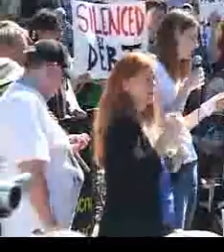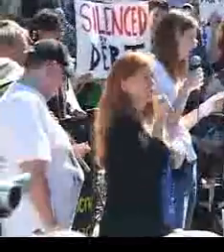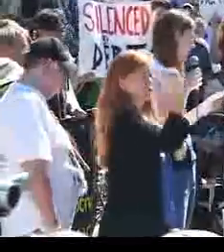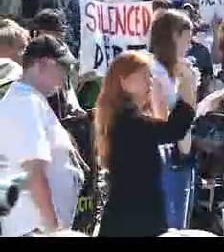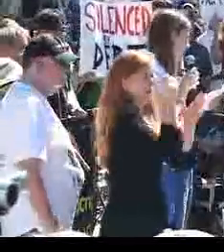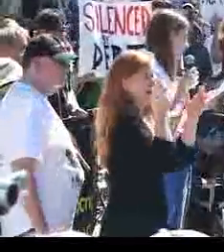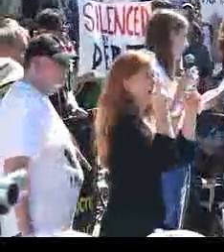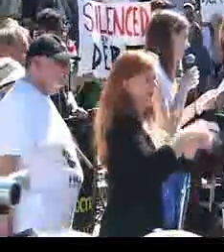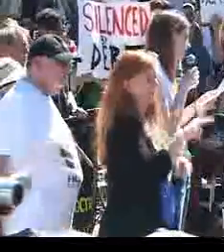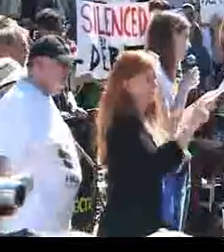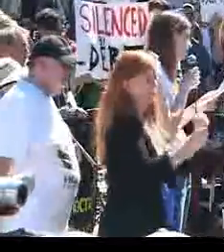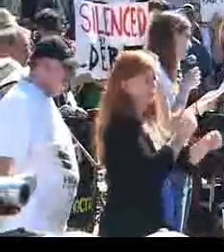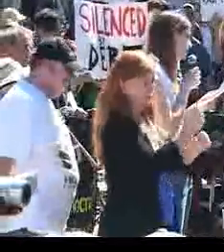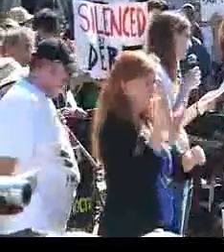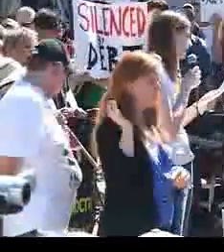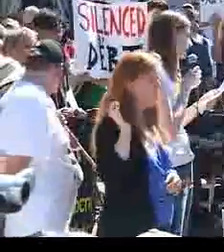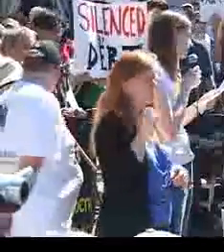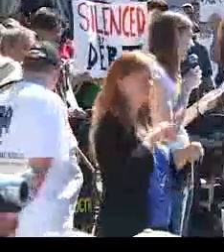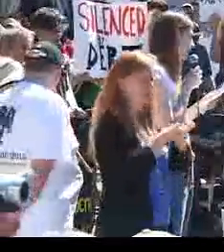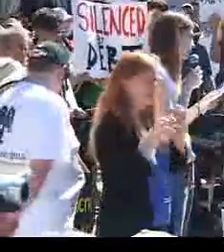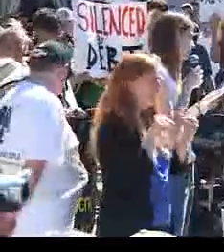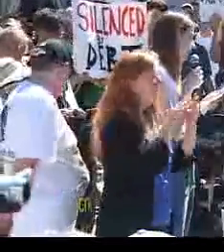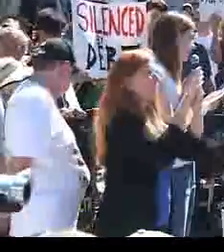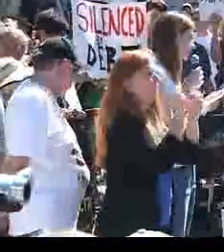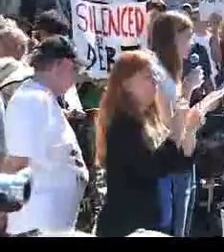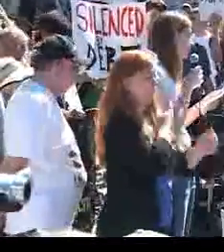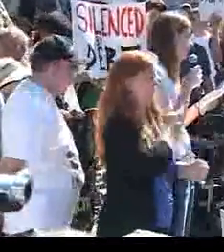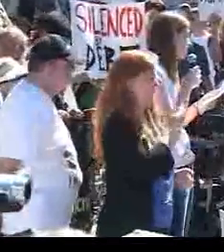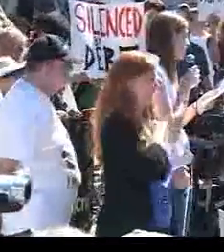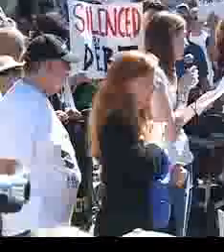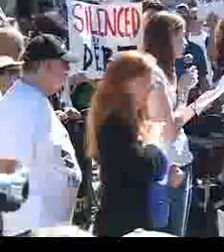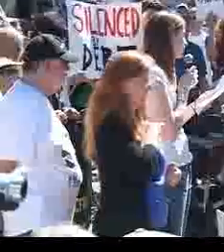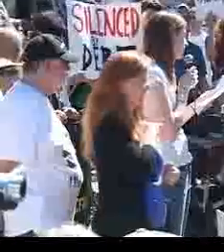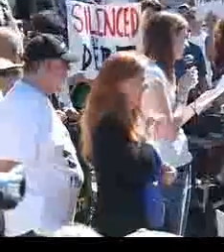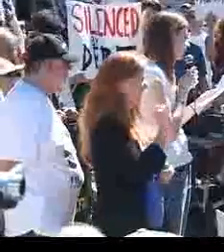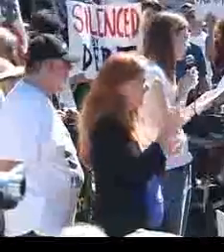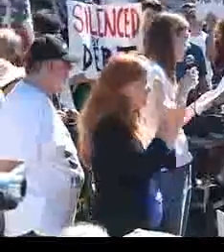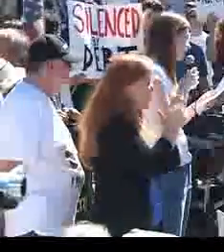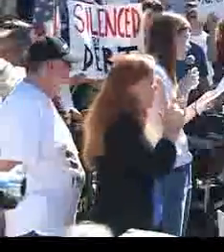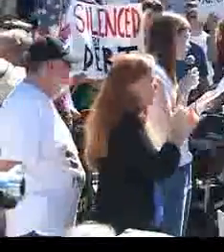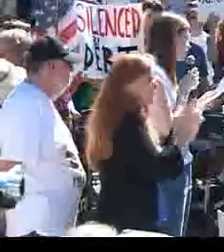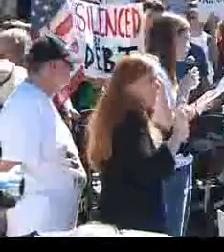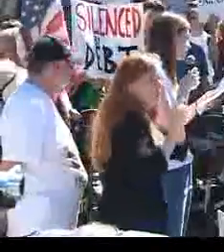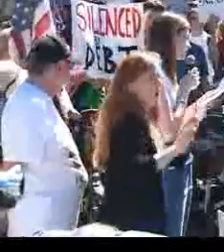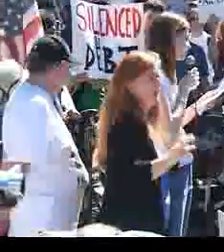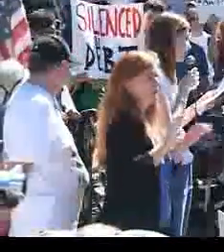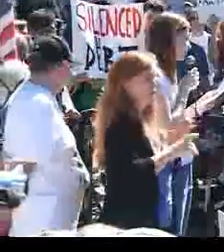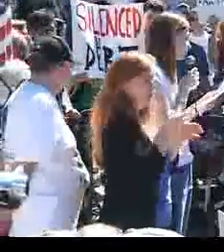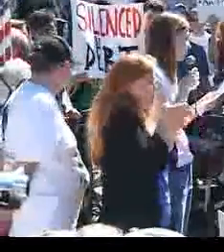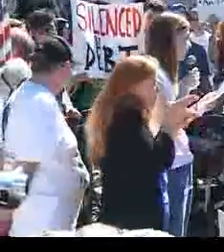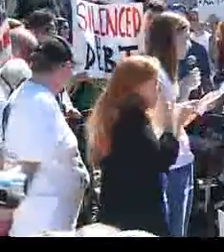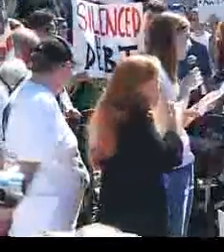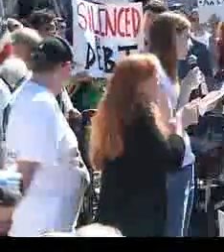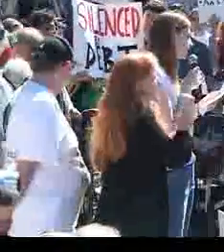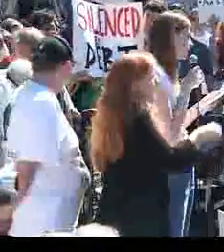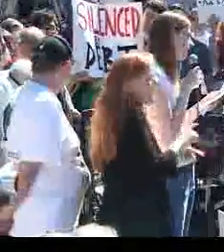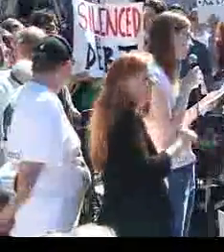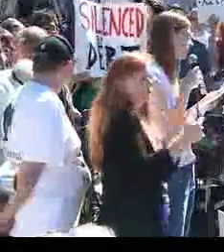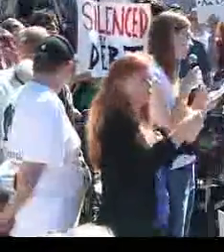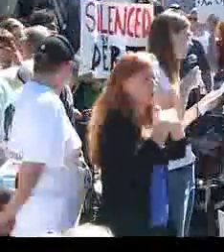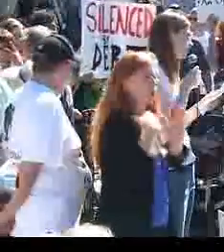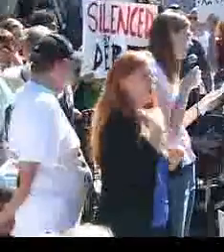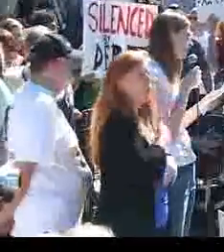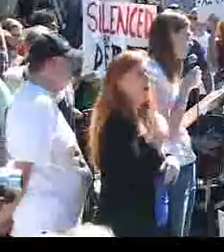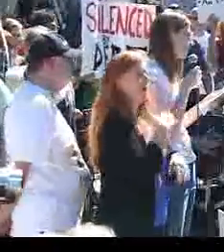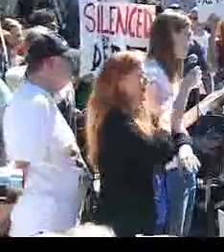These moments of collective action, as fleeting as they have been, have shown that we do have the power to call a stop